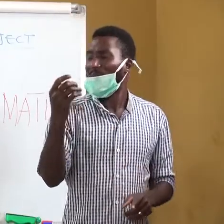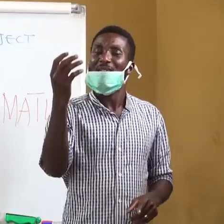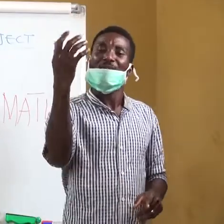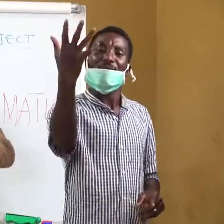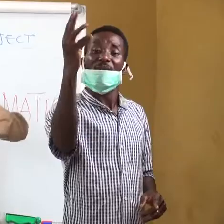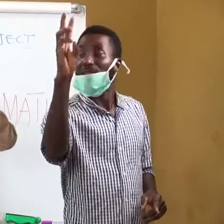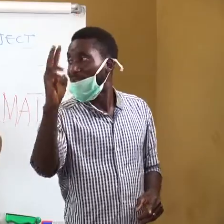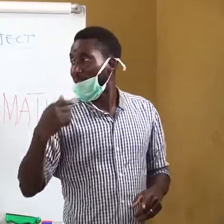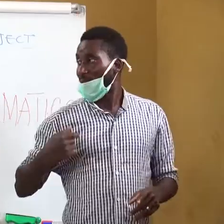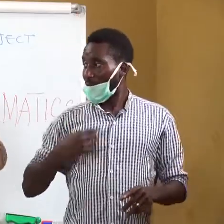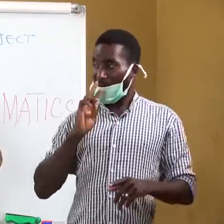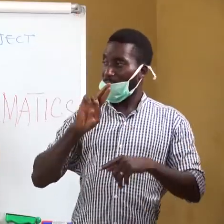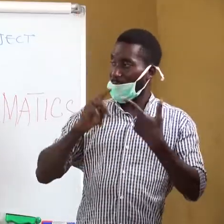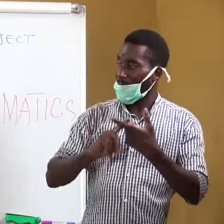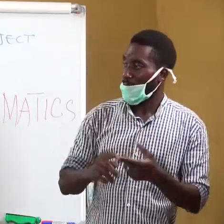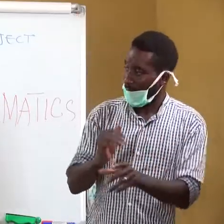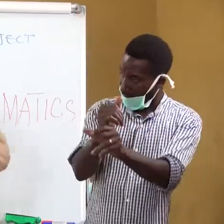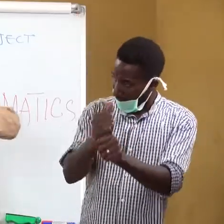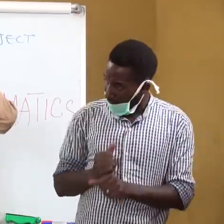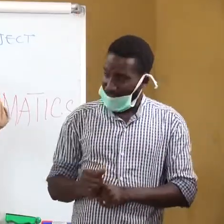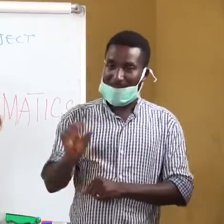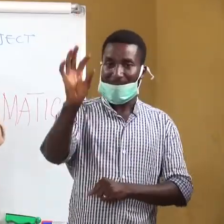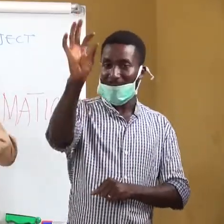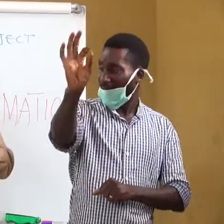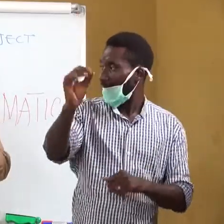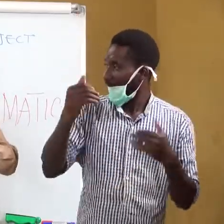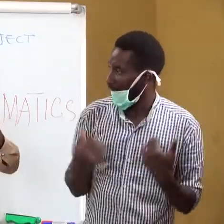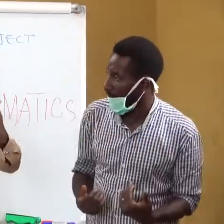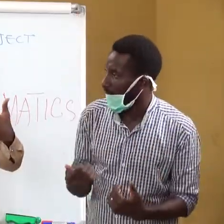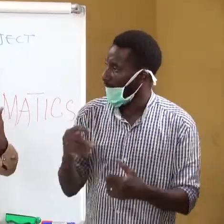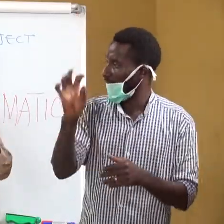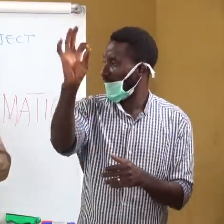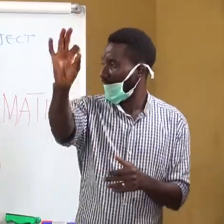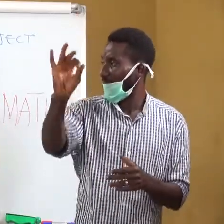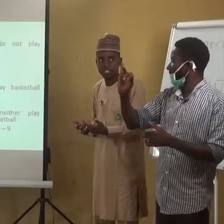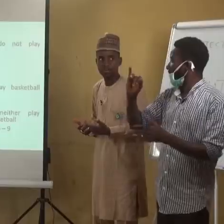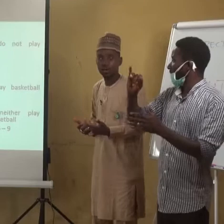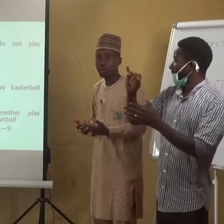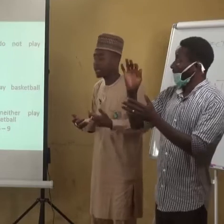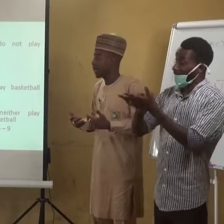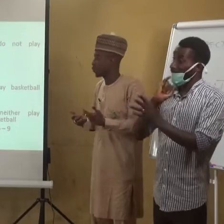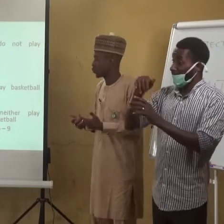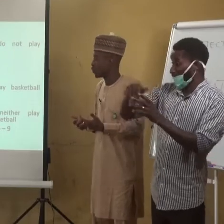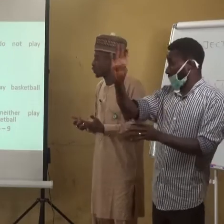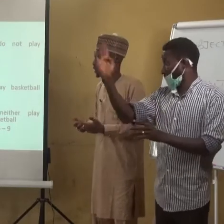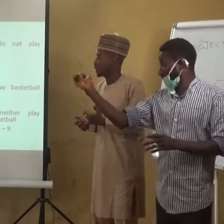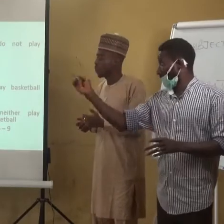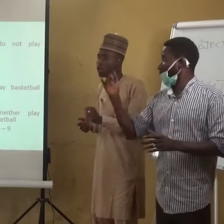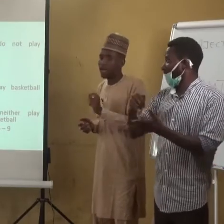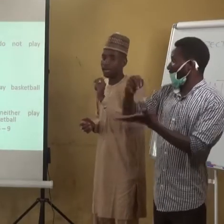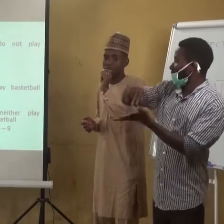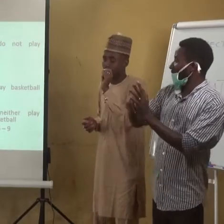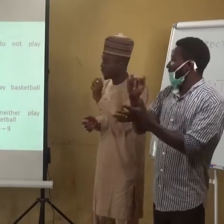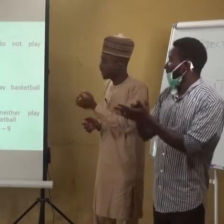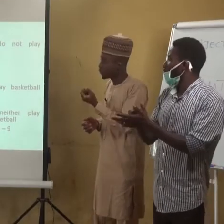this 65, there are those that also play basketball, and they play both basketball and football. Now